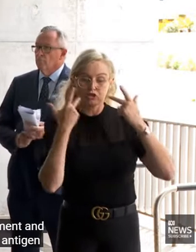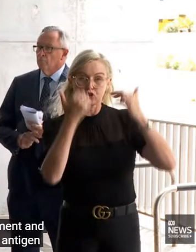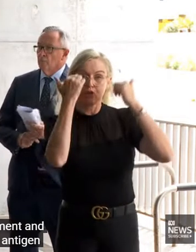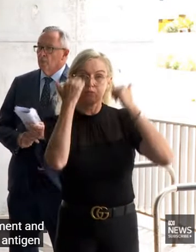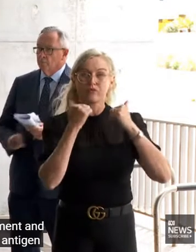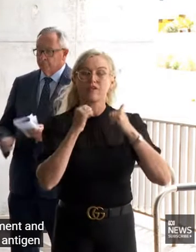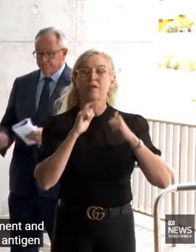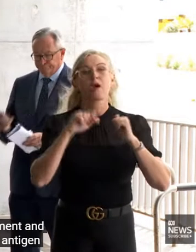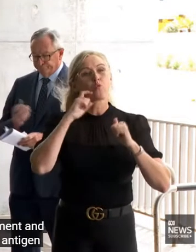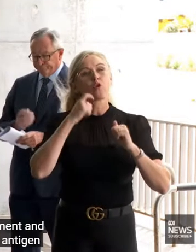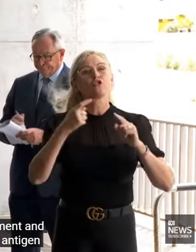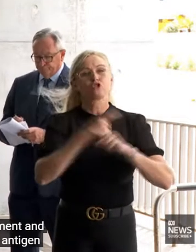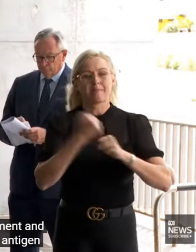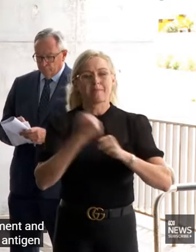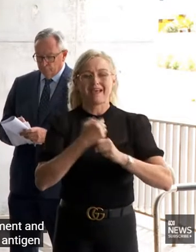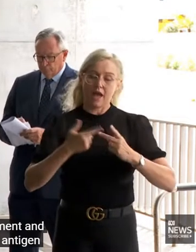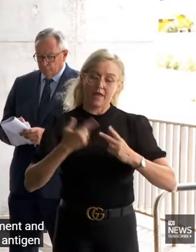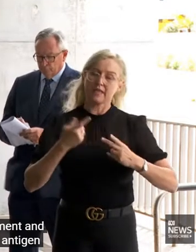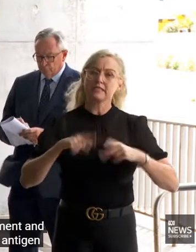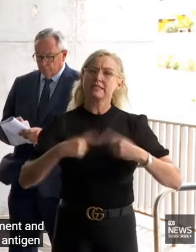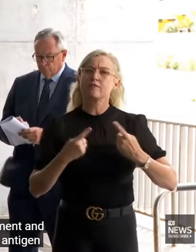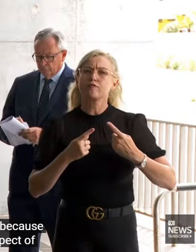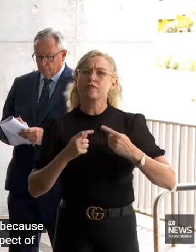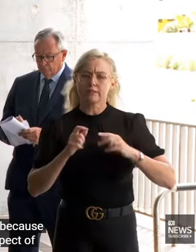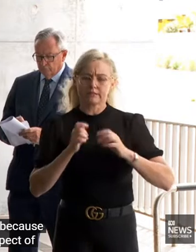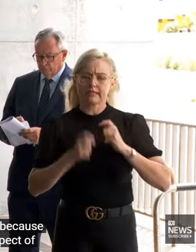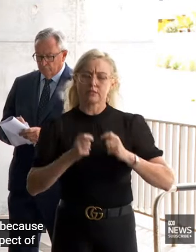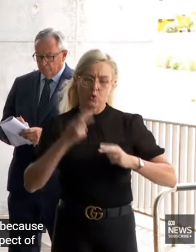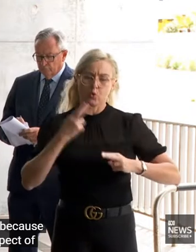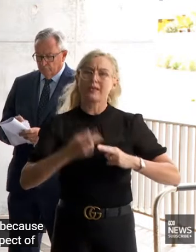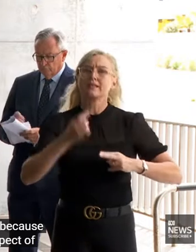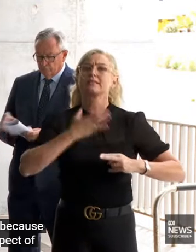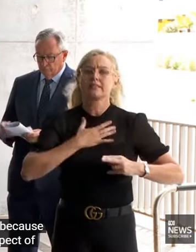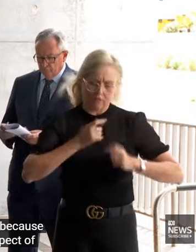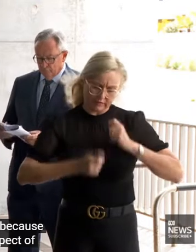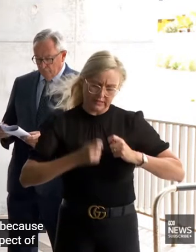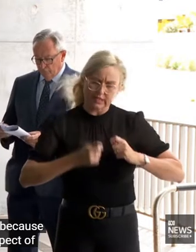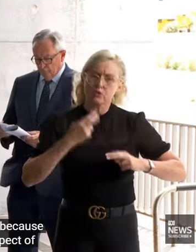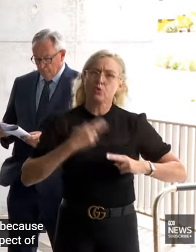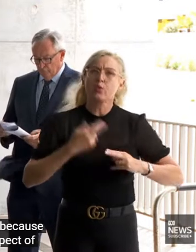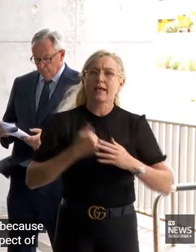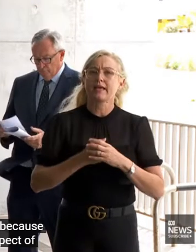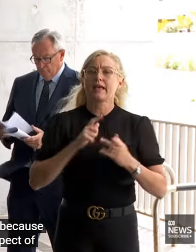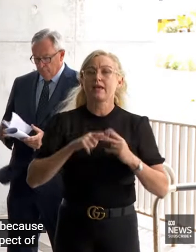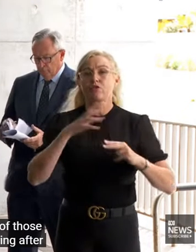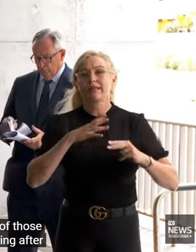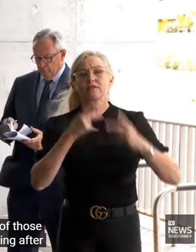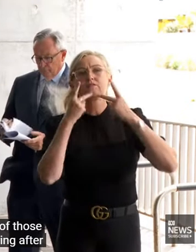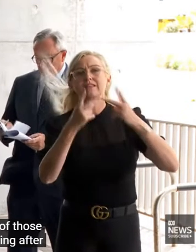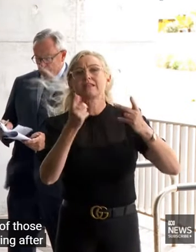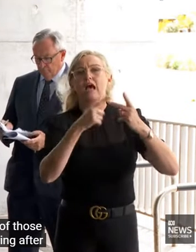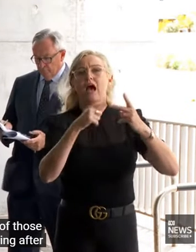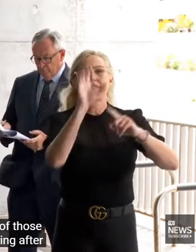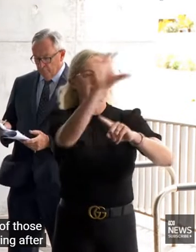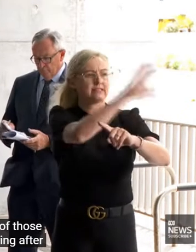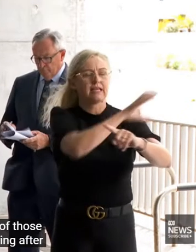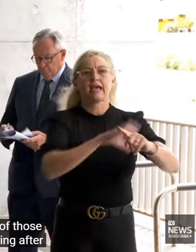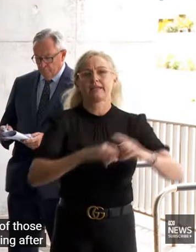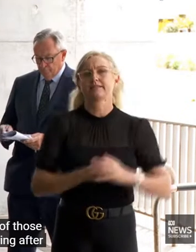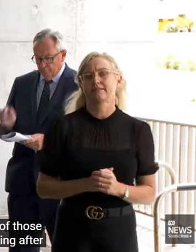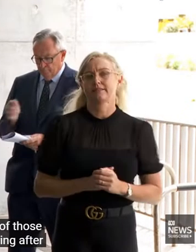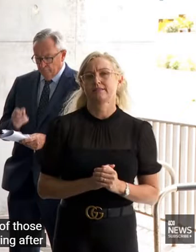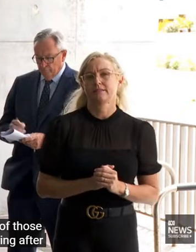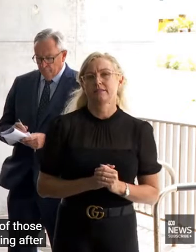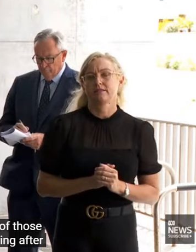around 20% of those tests that are occurring are for the requirement of interstate travel. That is putting substantial pressure, and I'll continue to